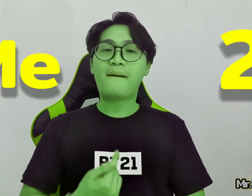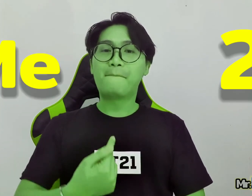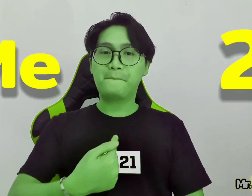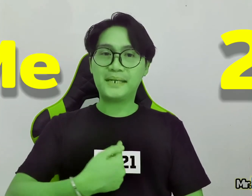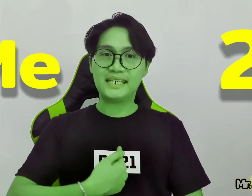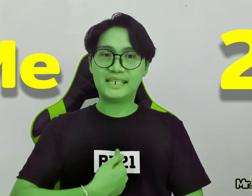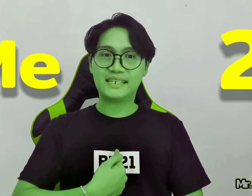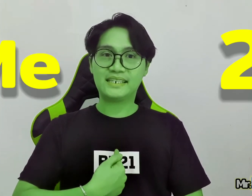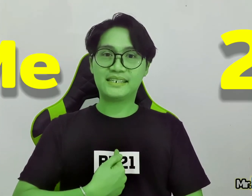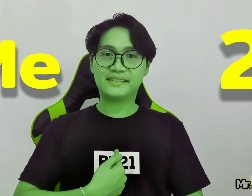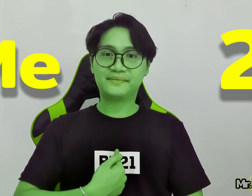me.